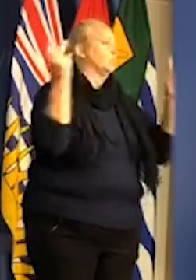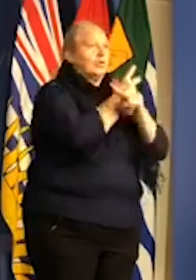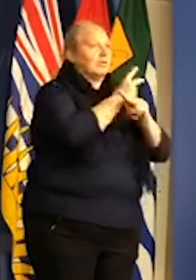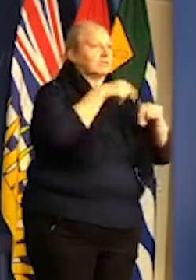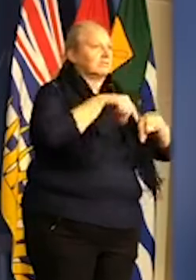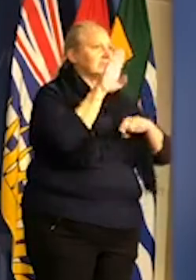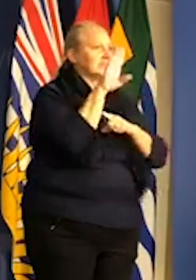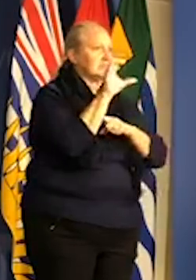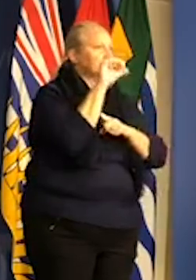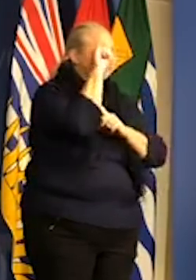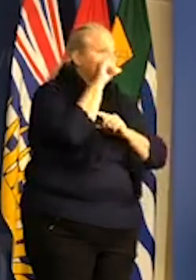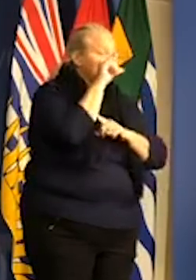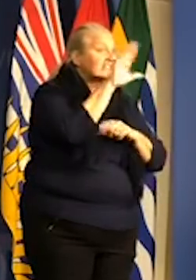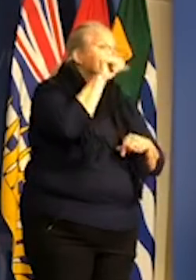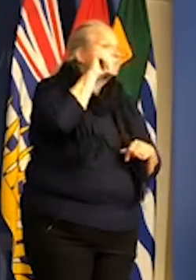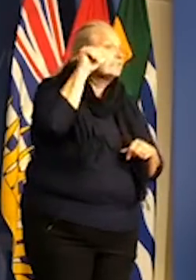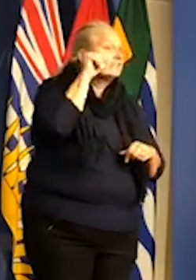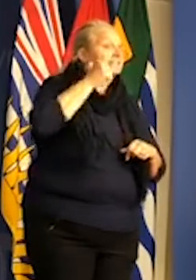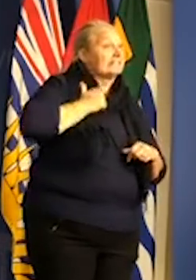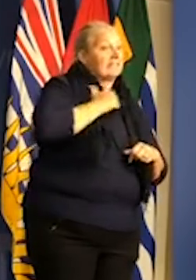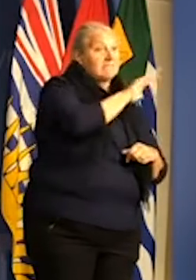of yesterday, Canada had